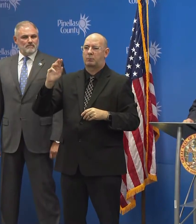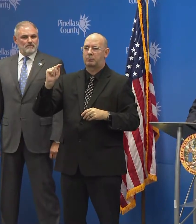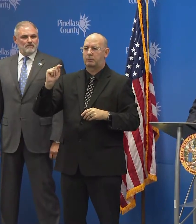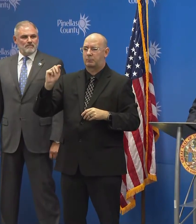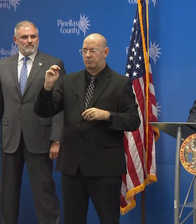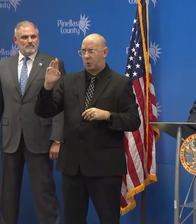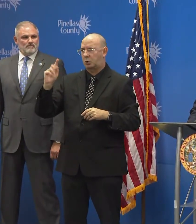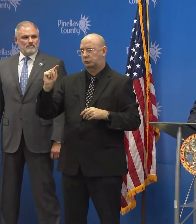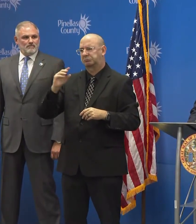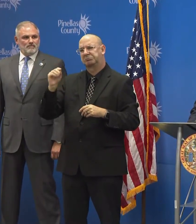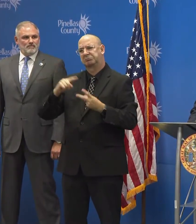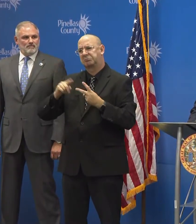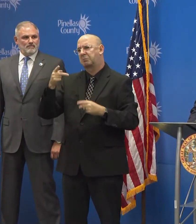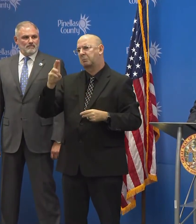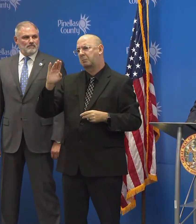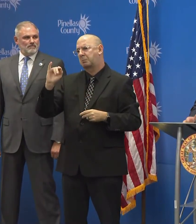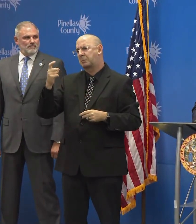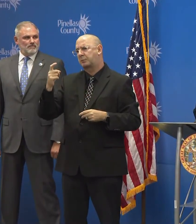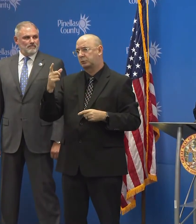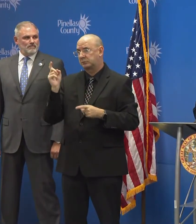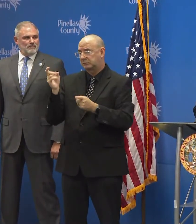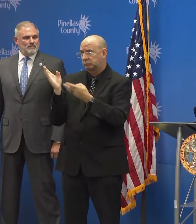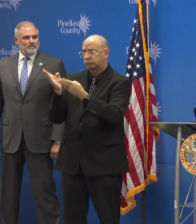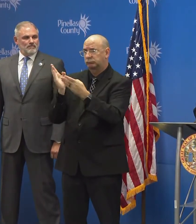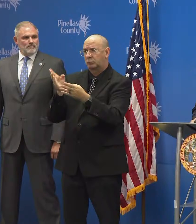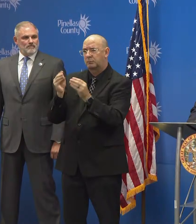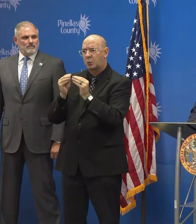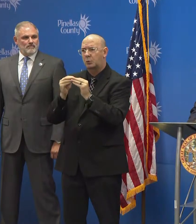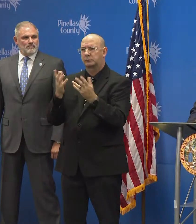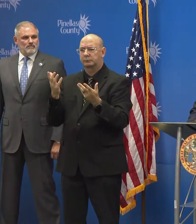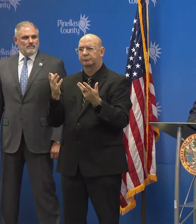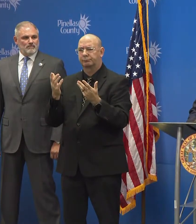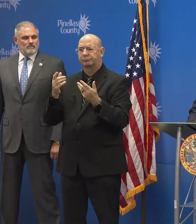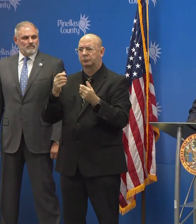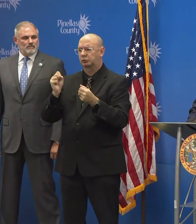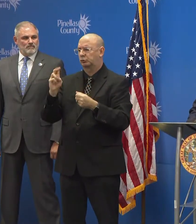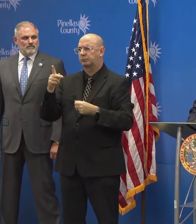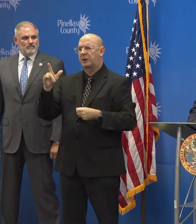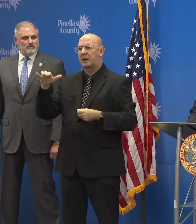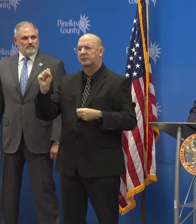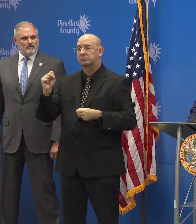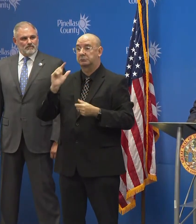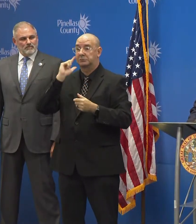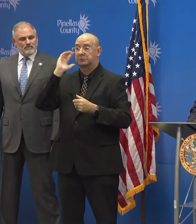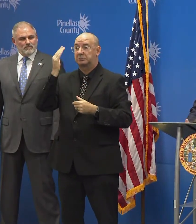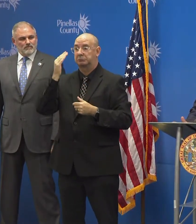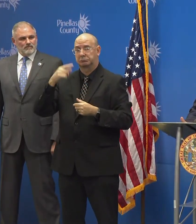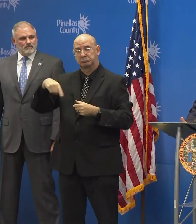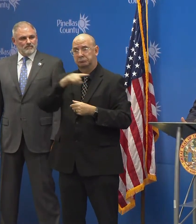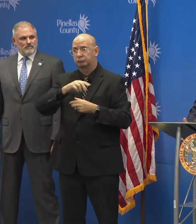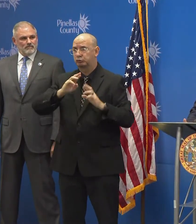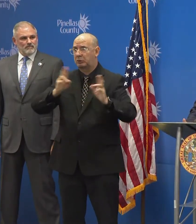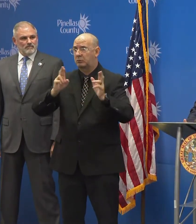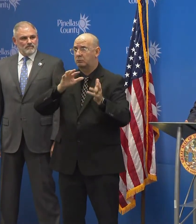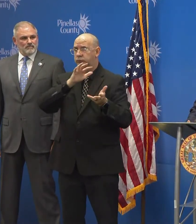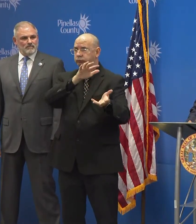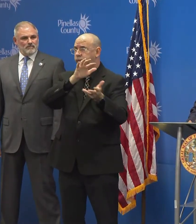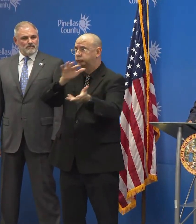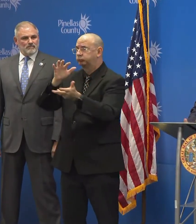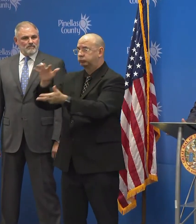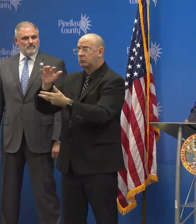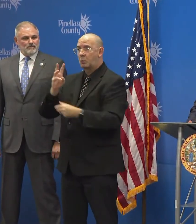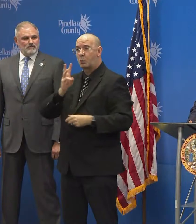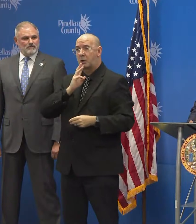the need to keep moving supplies in. I would say that most of the supplies have done fairly well. Water has gone at